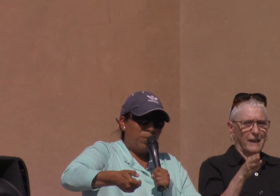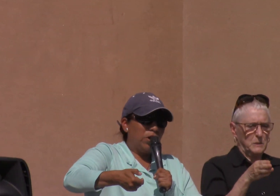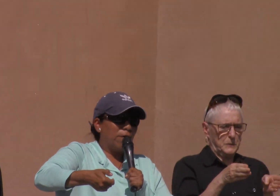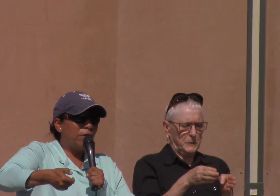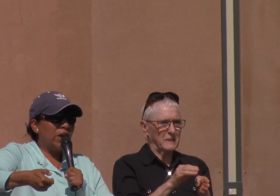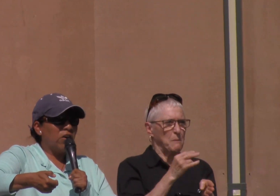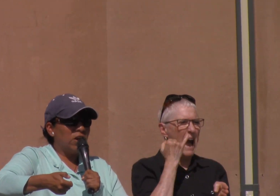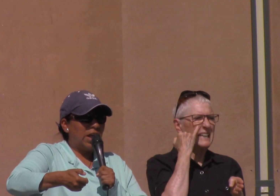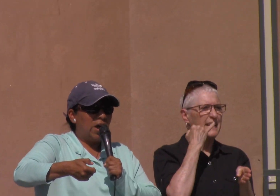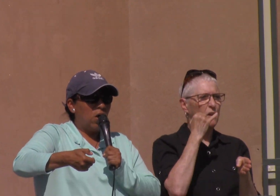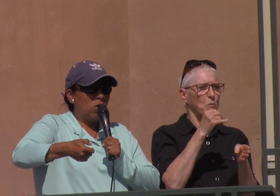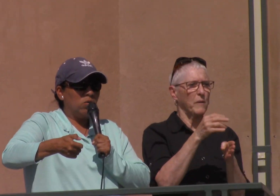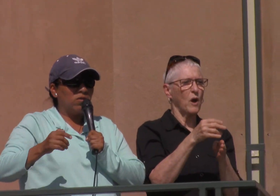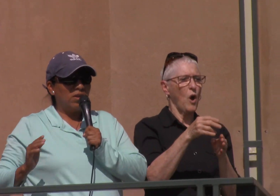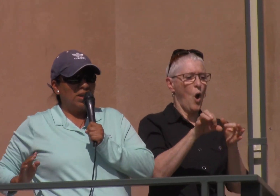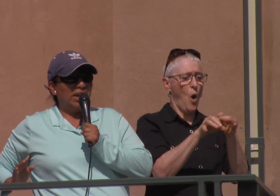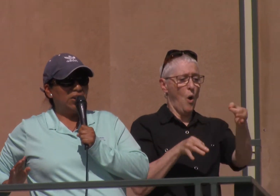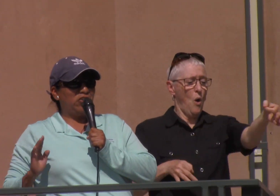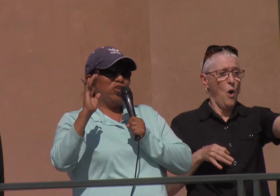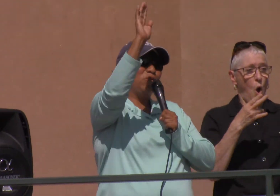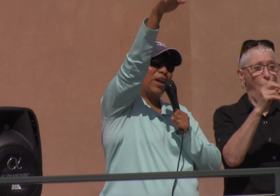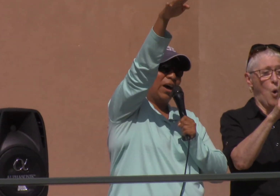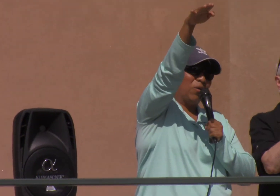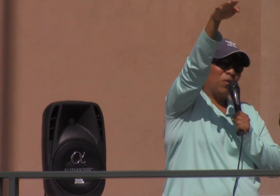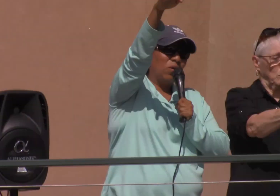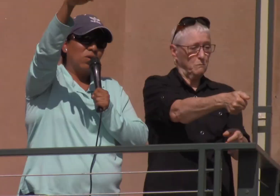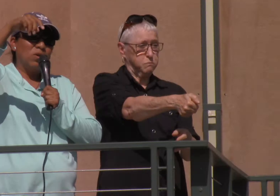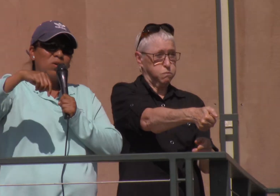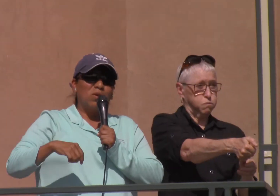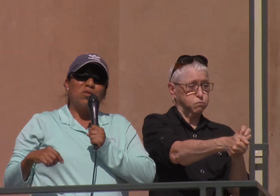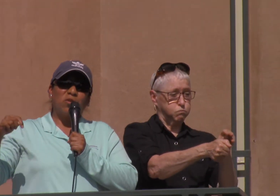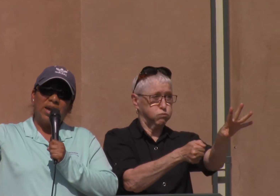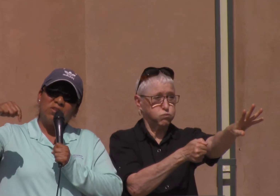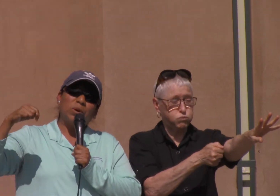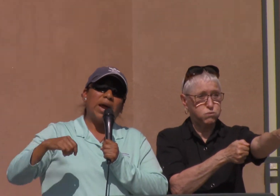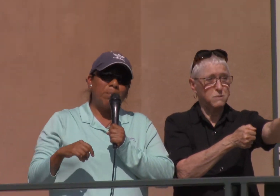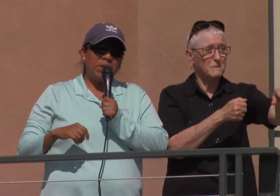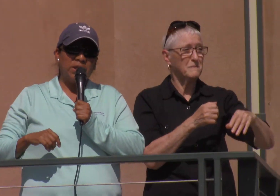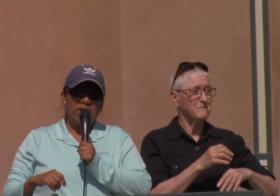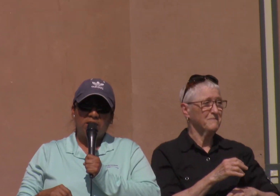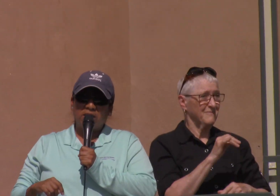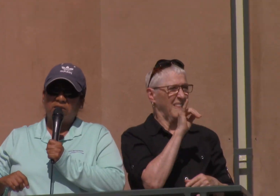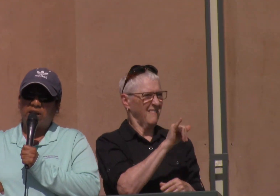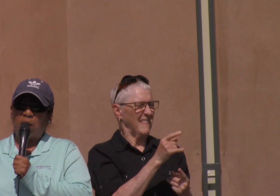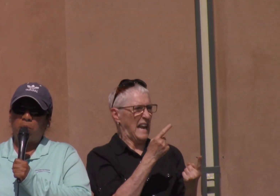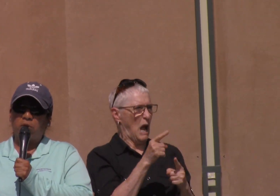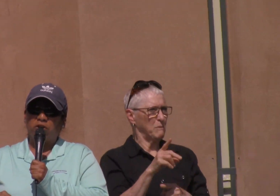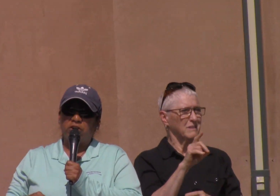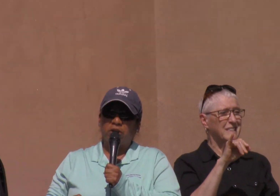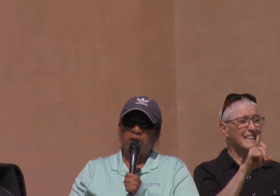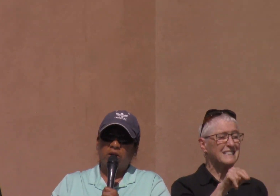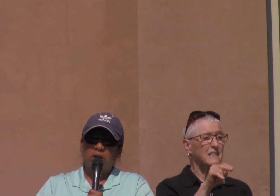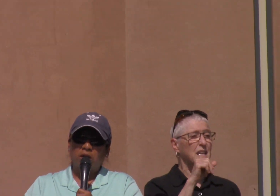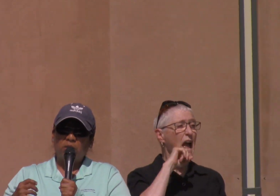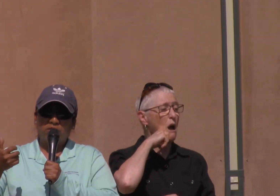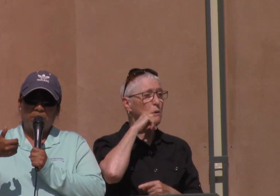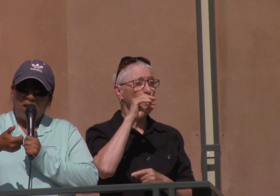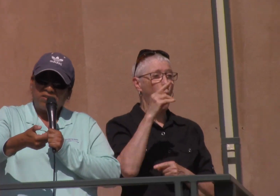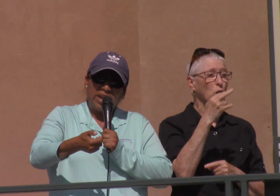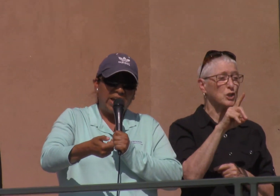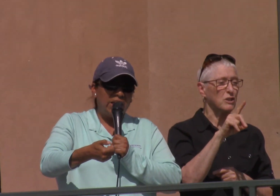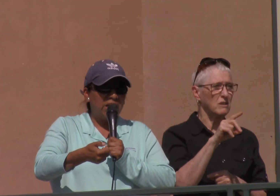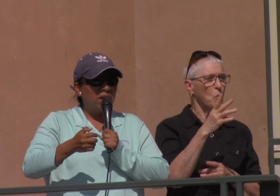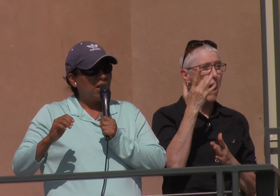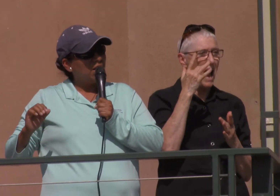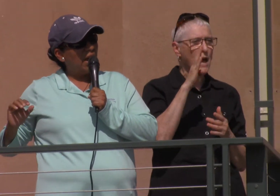When you put your finger on that hose, it shoots out. So that's what happened there at the Dixon Apple Orchard. It was a